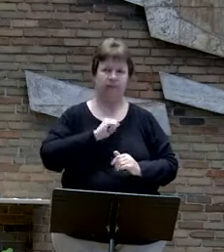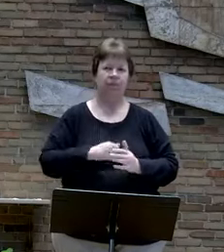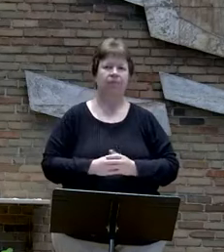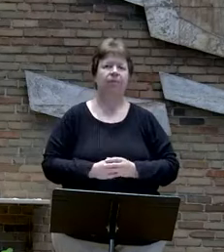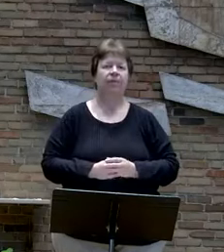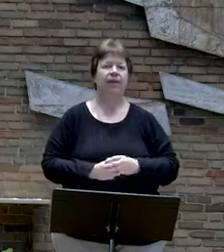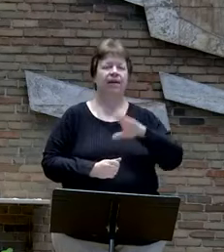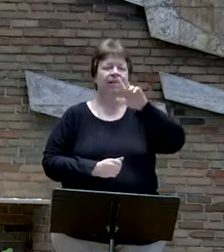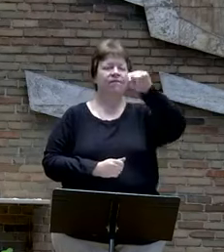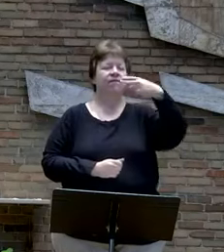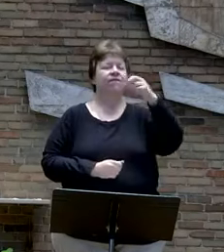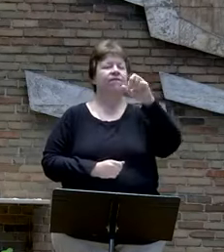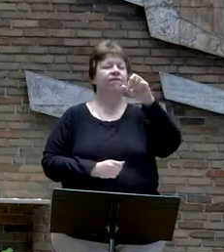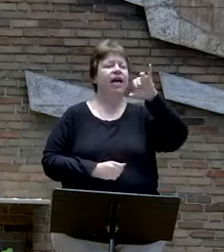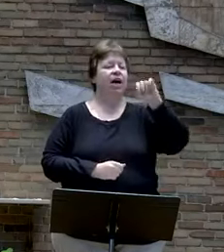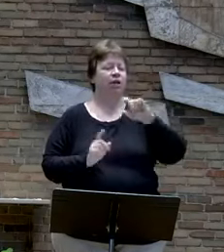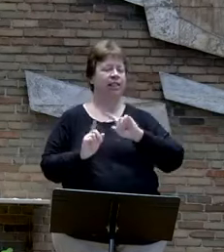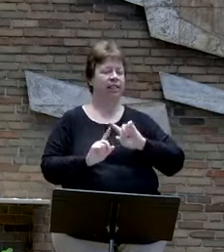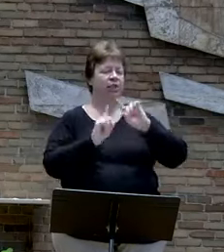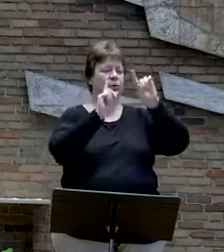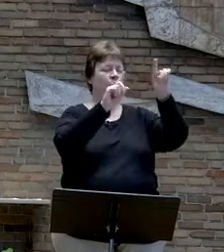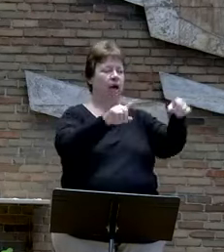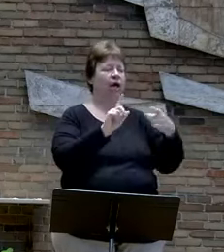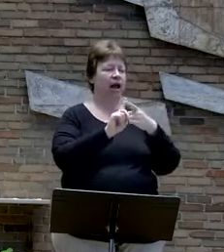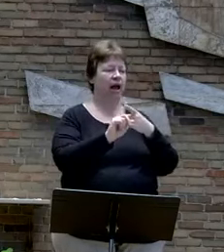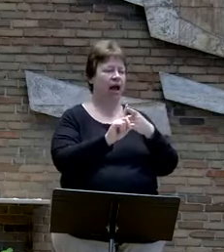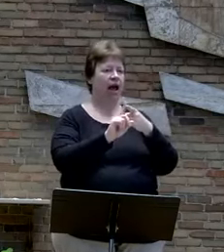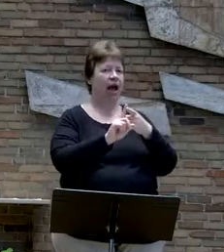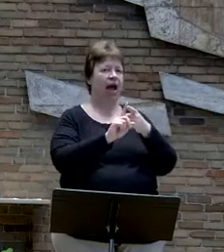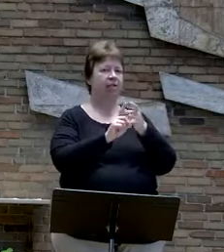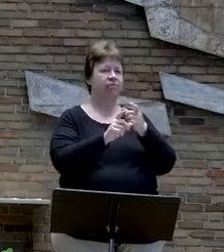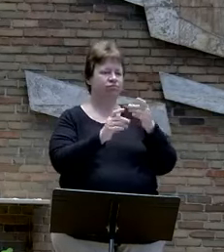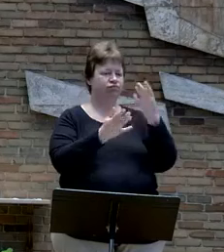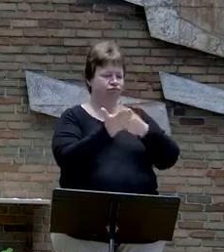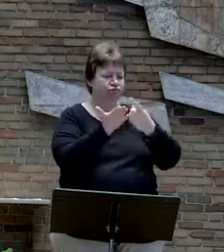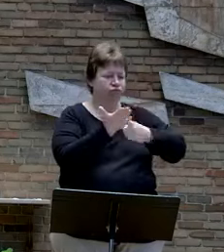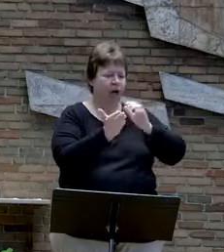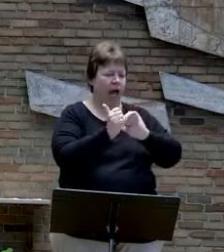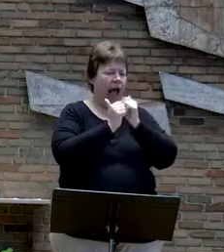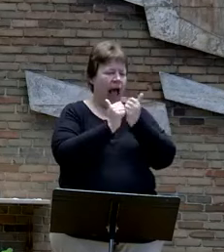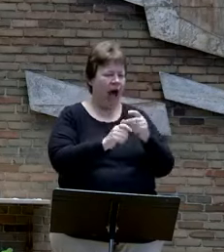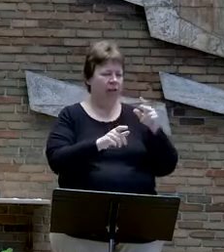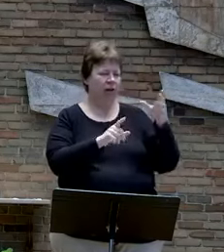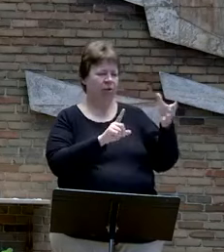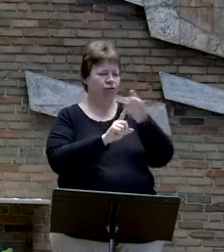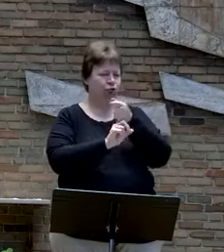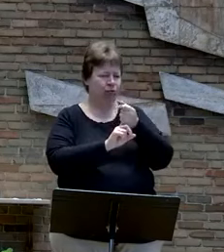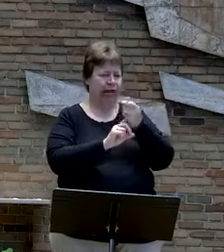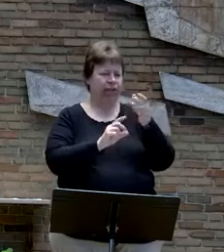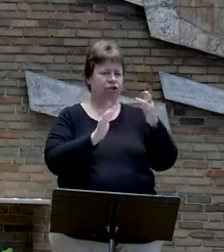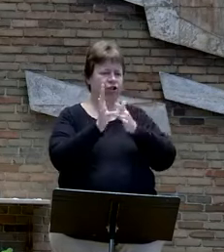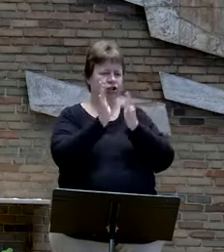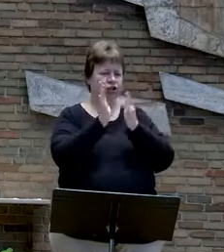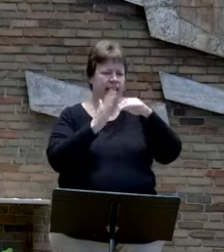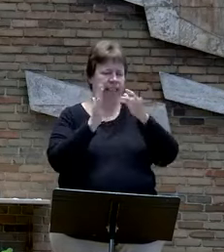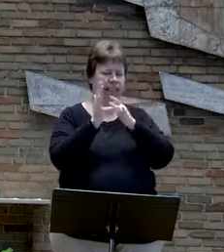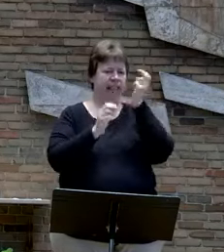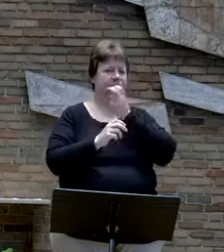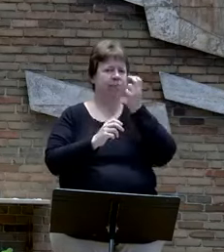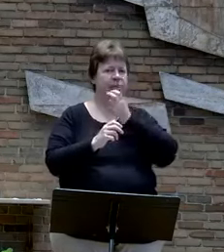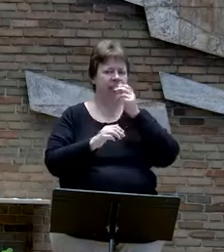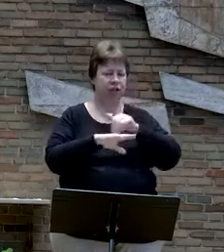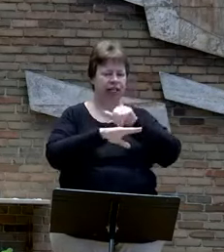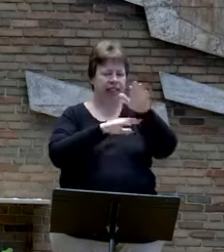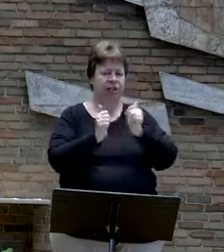The Pharisees went off and plotted how they might entrap Jesus in speech. They sent their disciples to him with